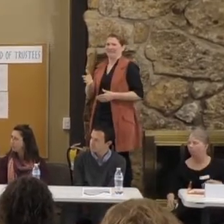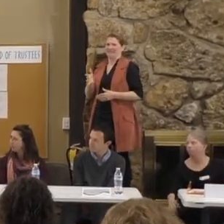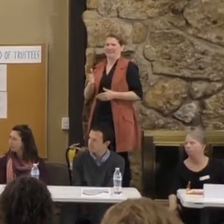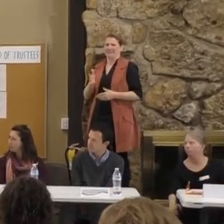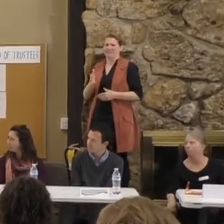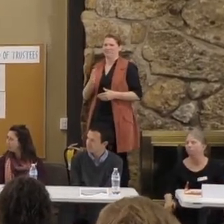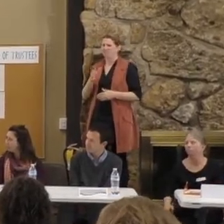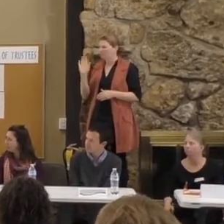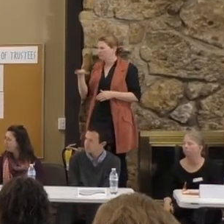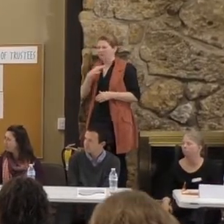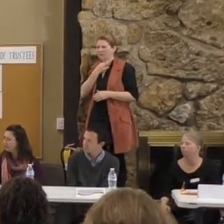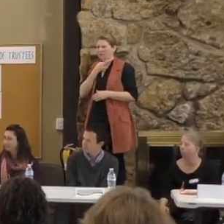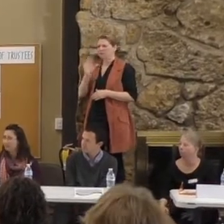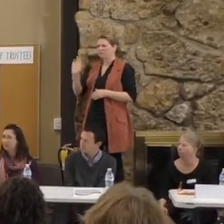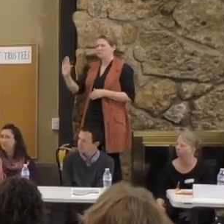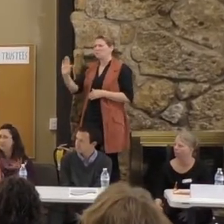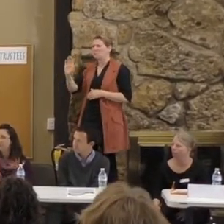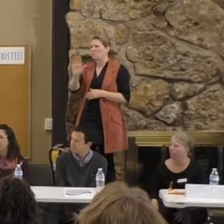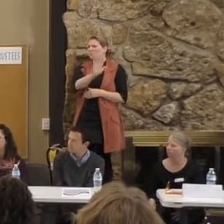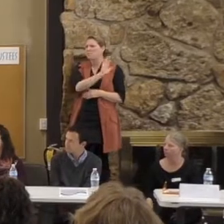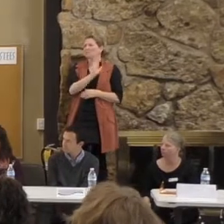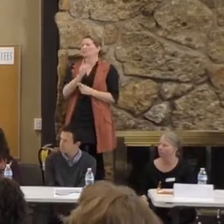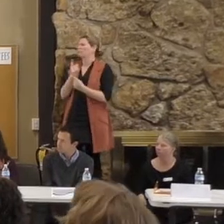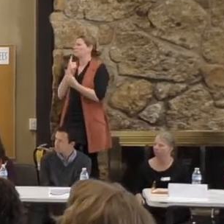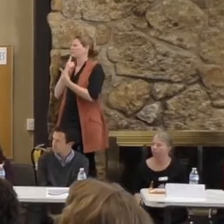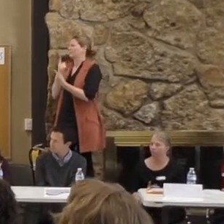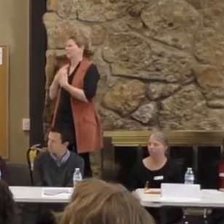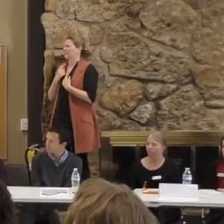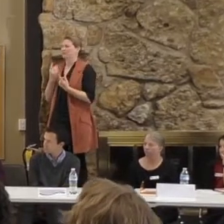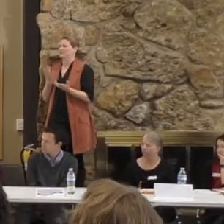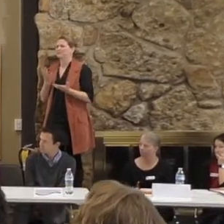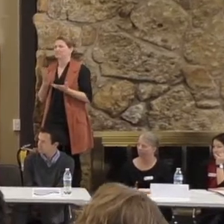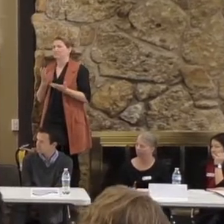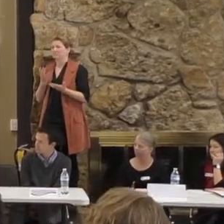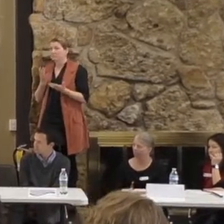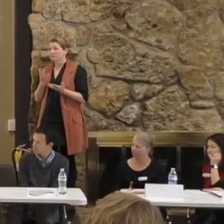that. So I don't know, do you want to go first, or Patrick, or?